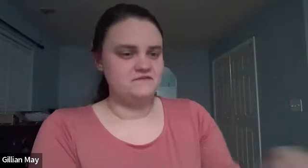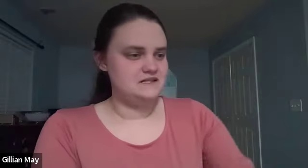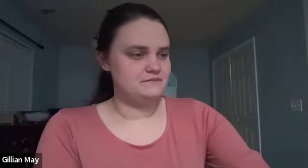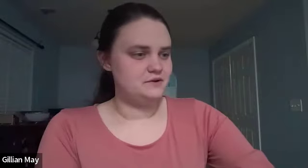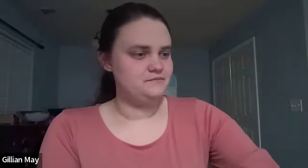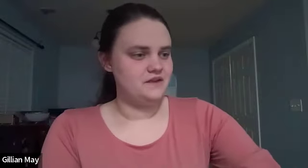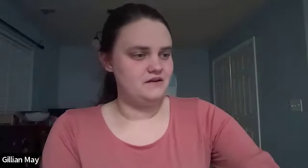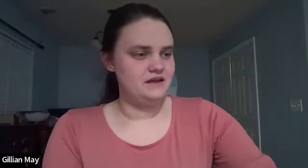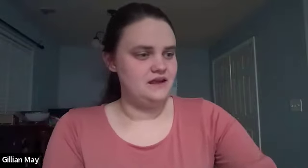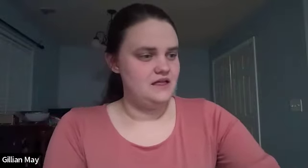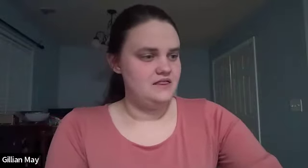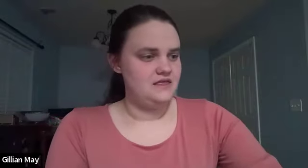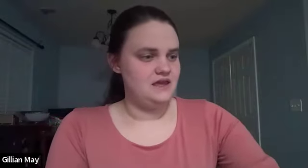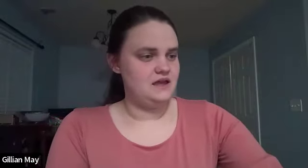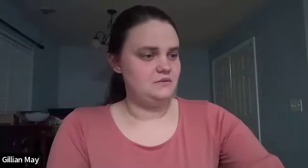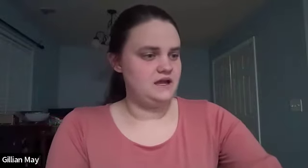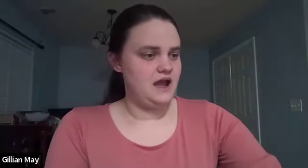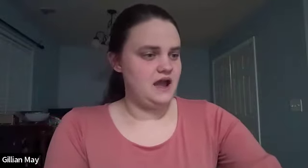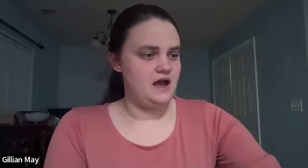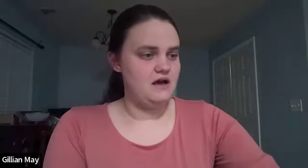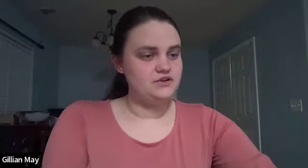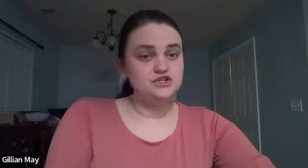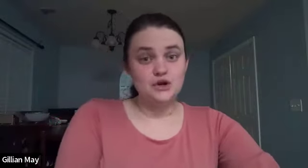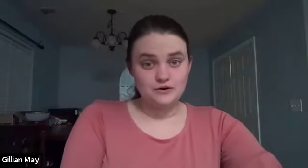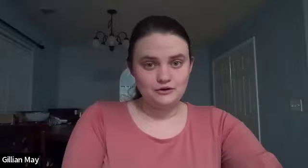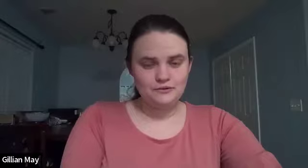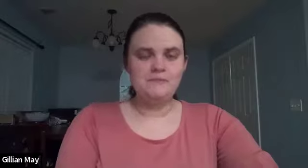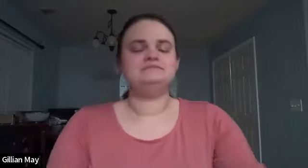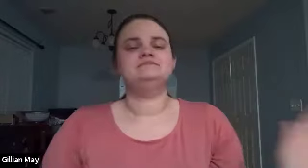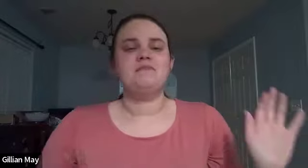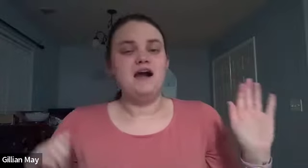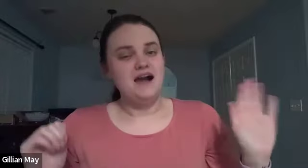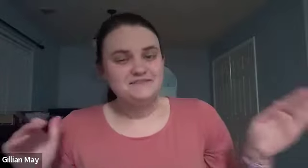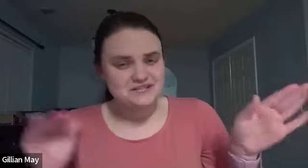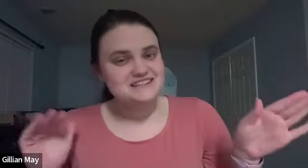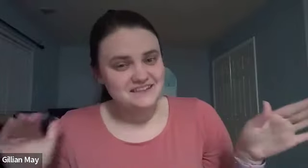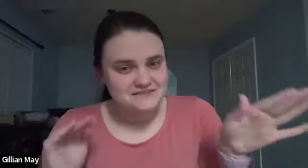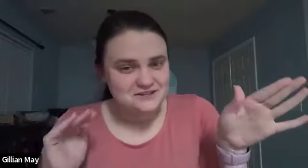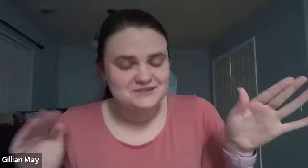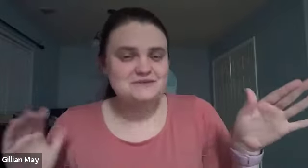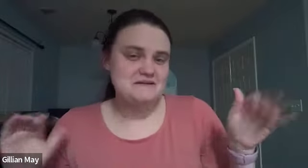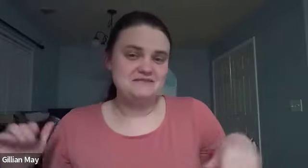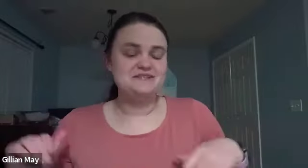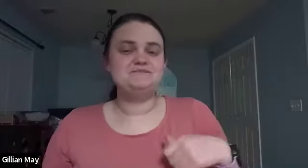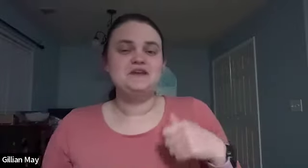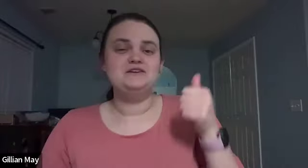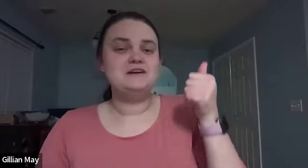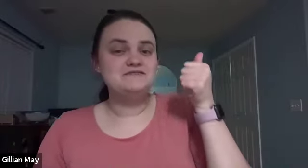Very simple. All right. Then we have turtle. I personally love turtles, one of my favorites. You're going to have